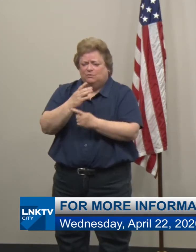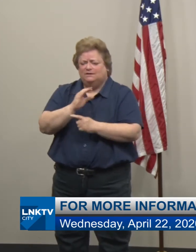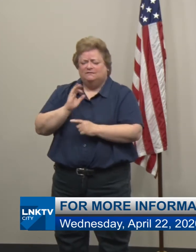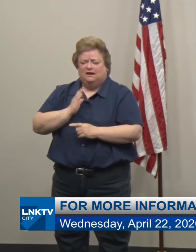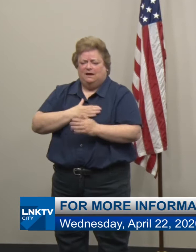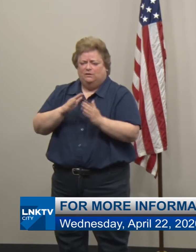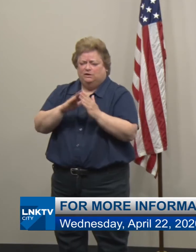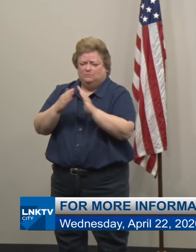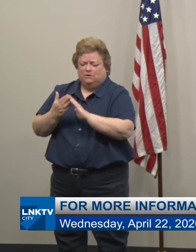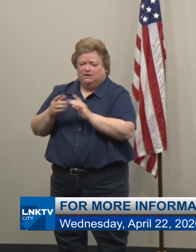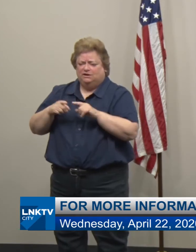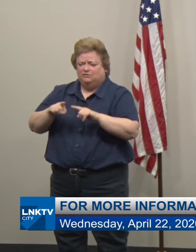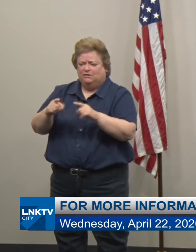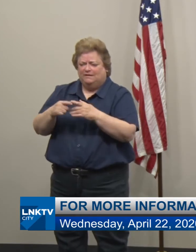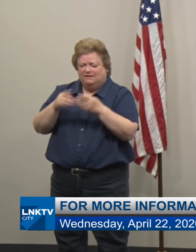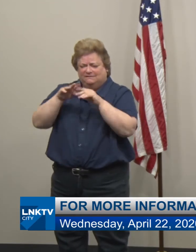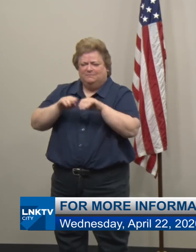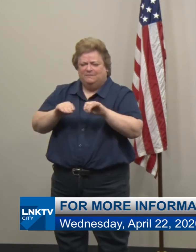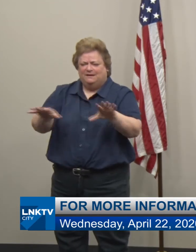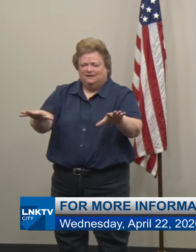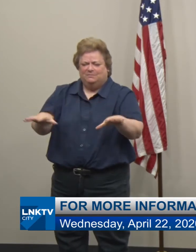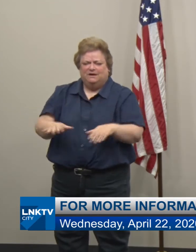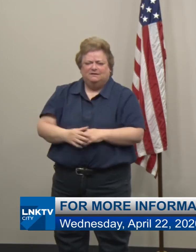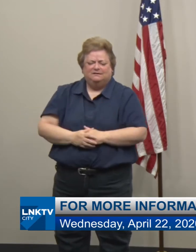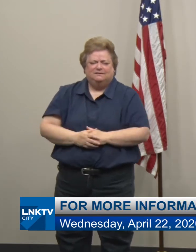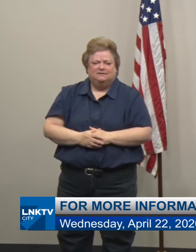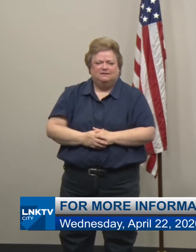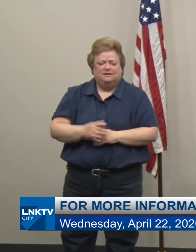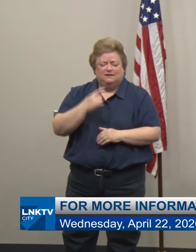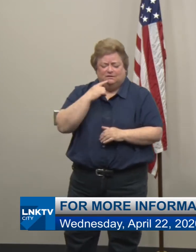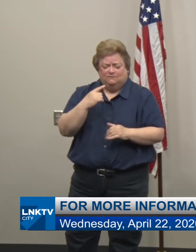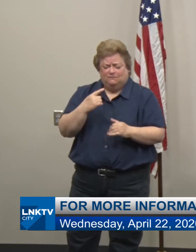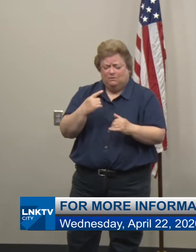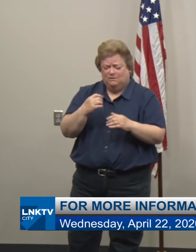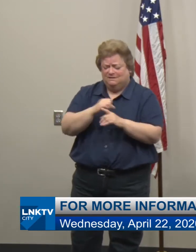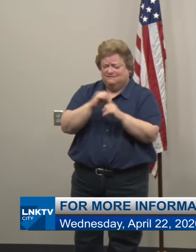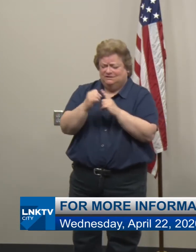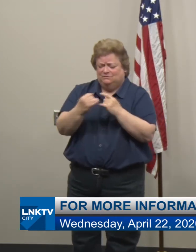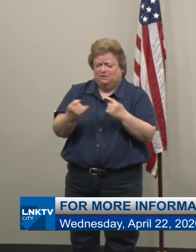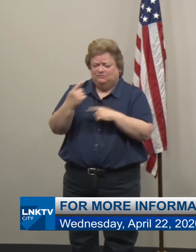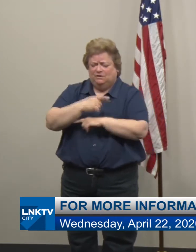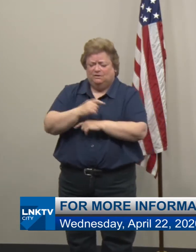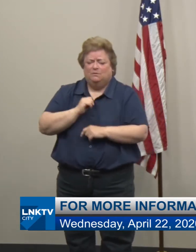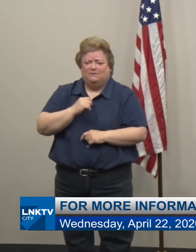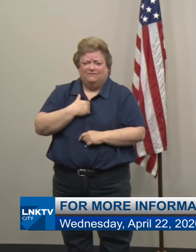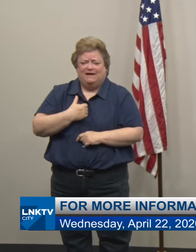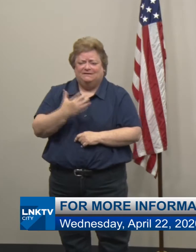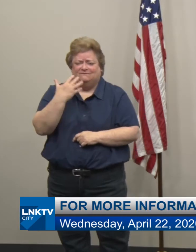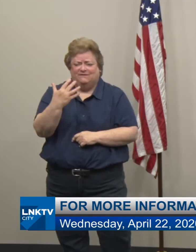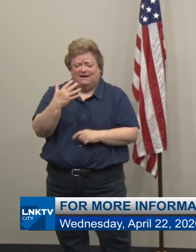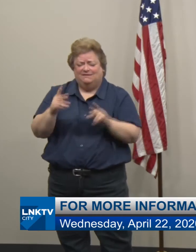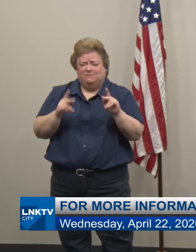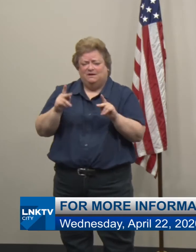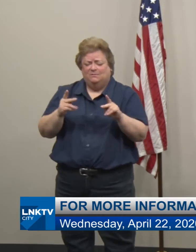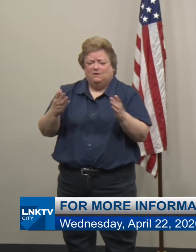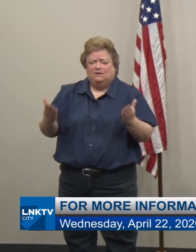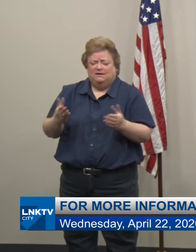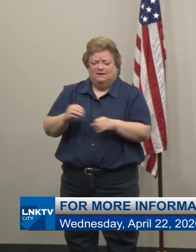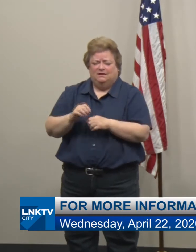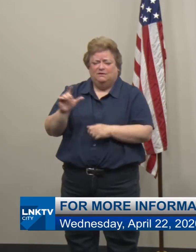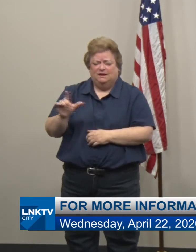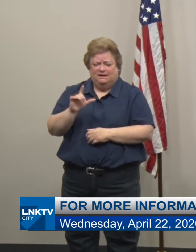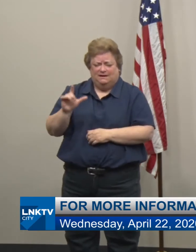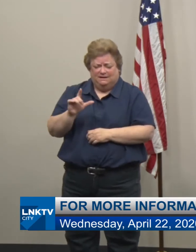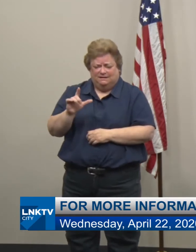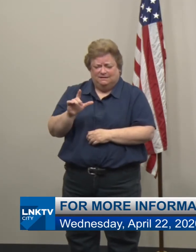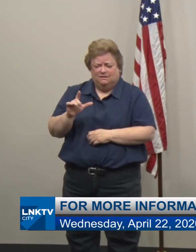pandemic. Moving on to our situation update for today, we have had 5 people in Lincoln today who've